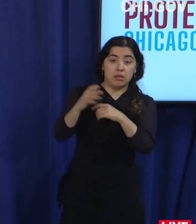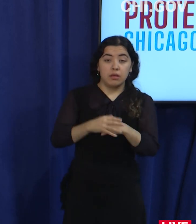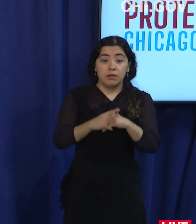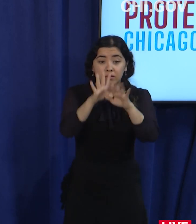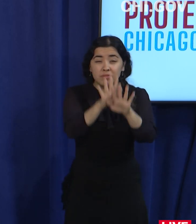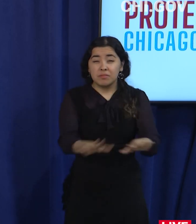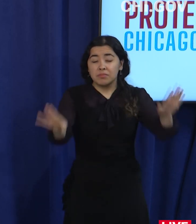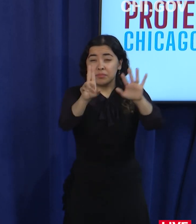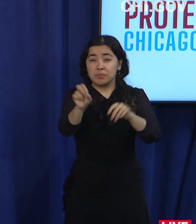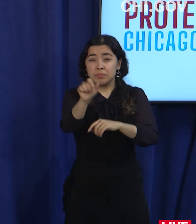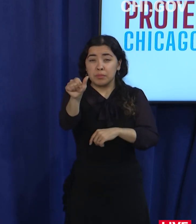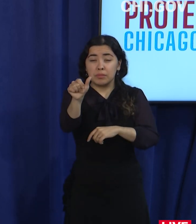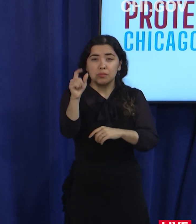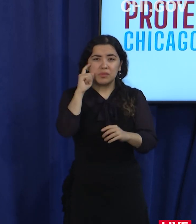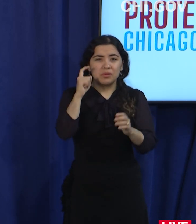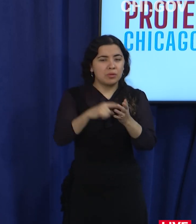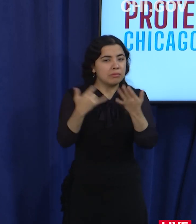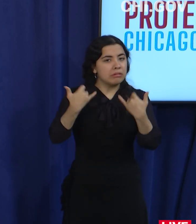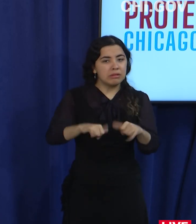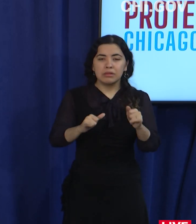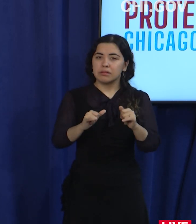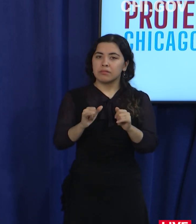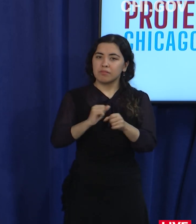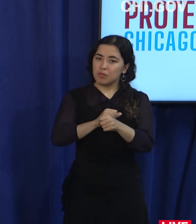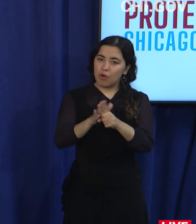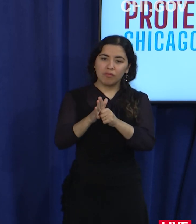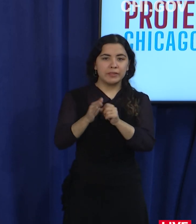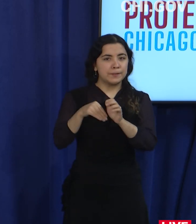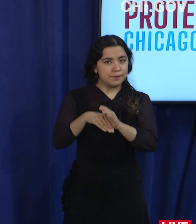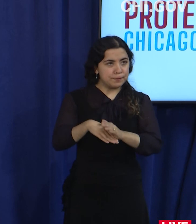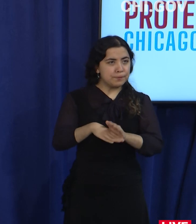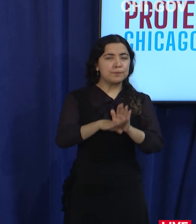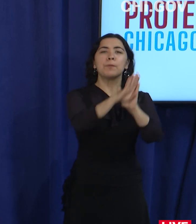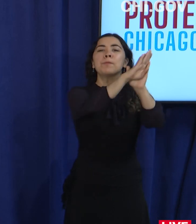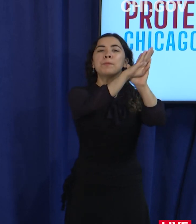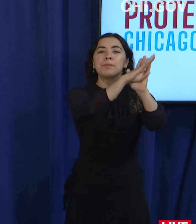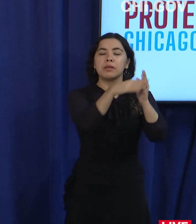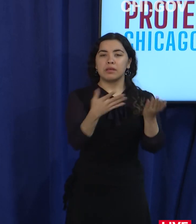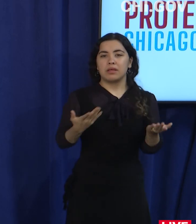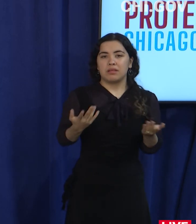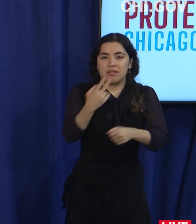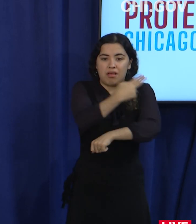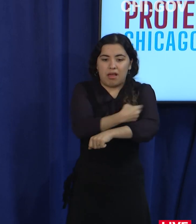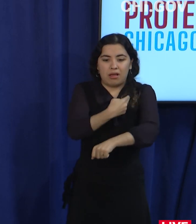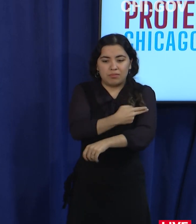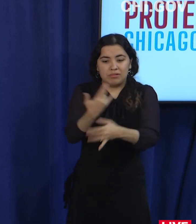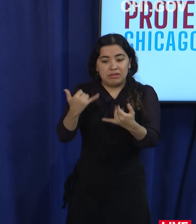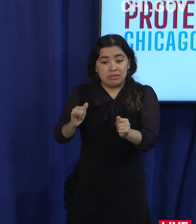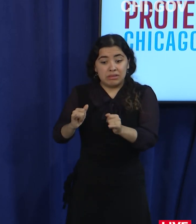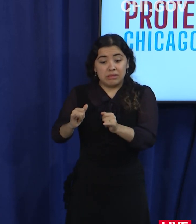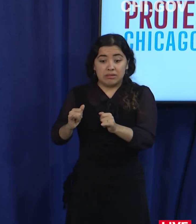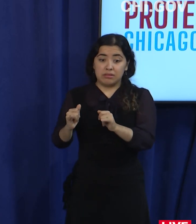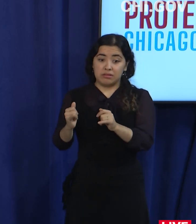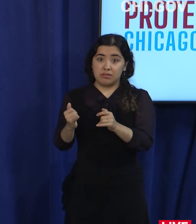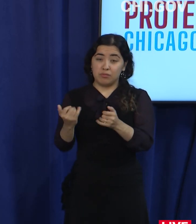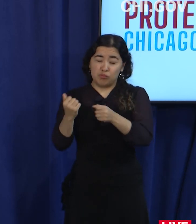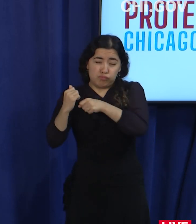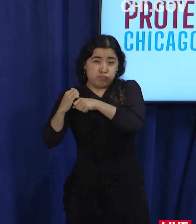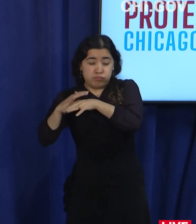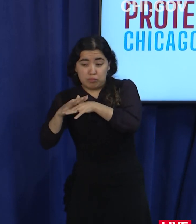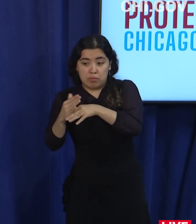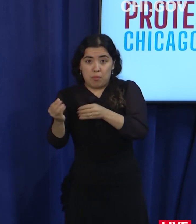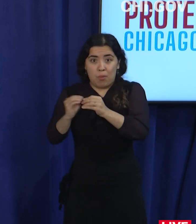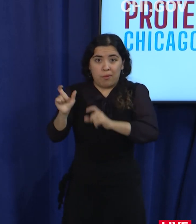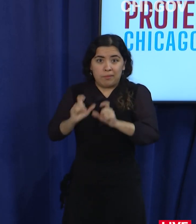all. Hospitalizations are breaking records, and there's not going to be a lot of capacity to surge hospital staff, in particular,